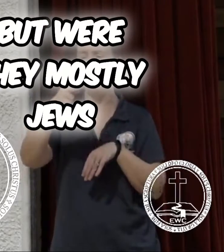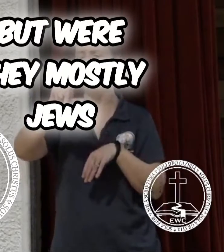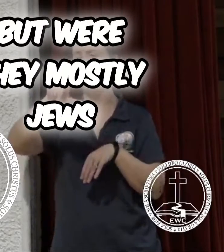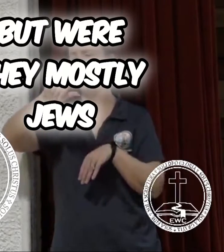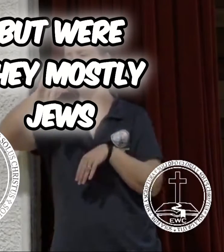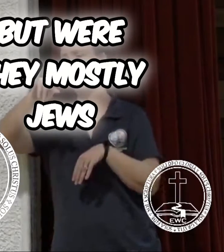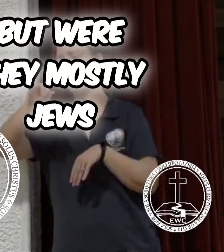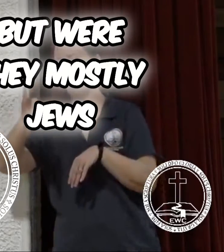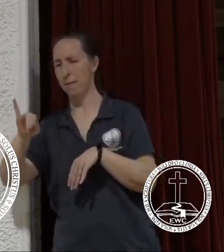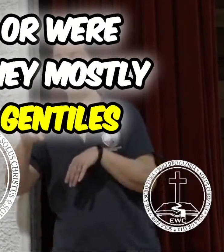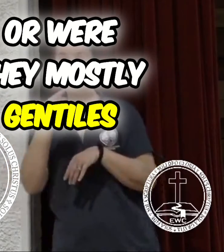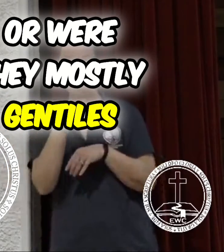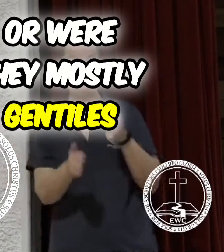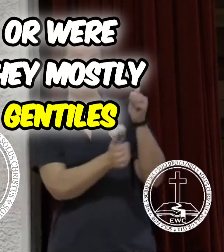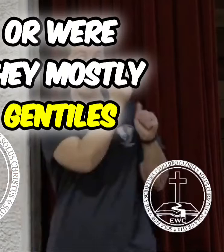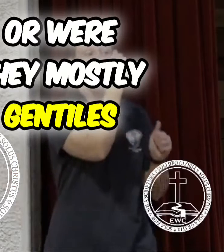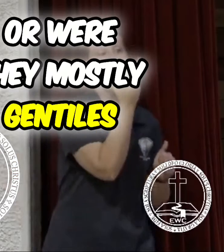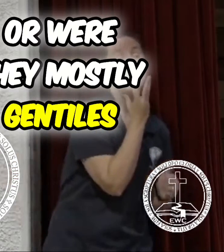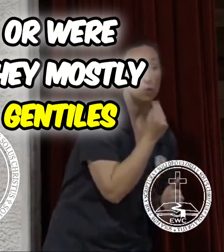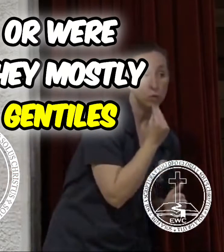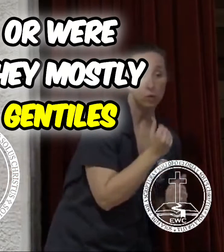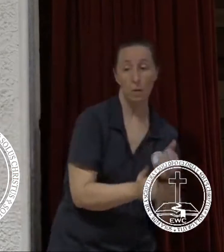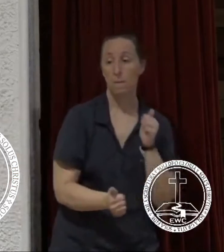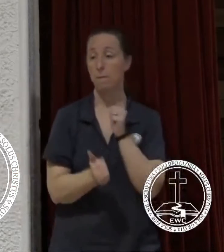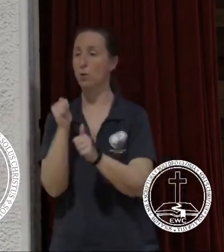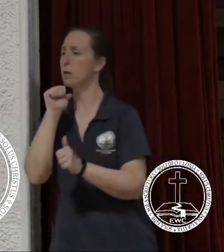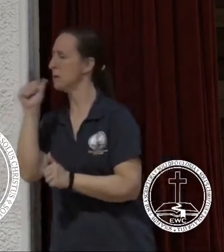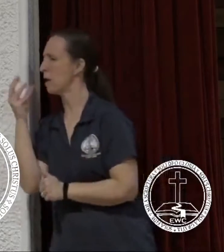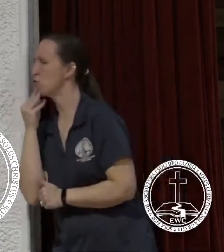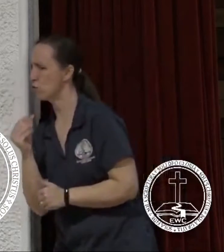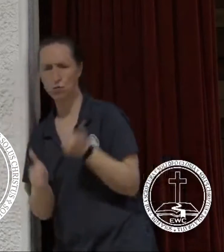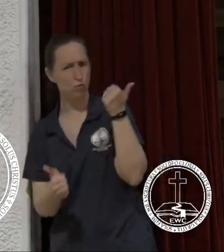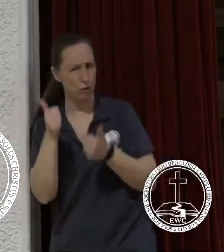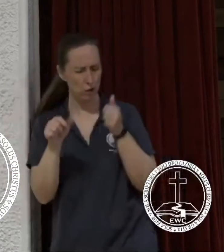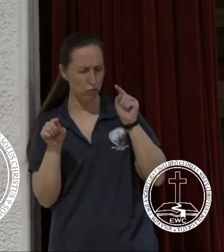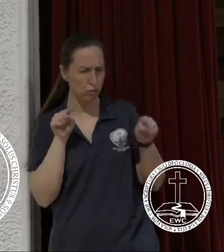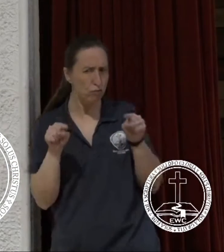were they mostly Jews or were they mostly Gentiles?